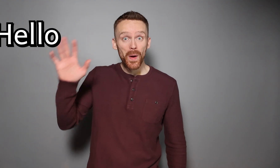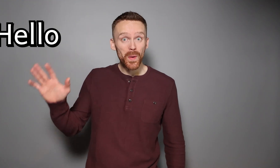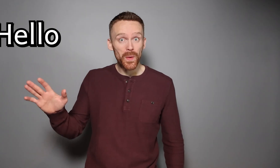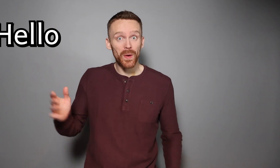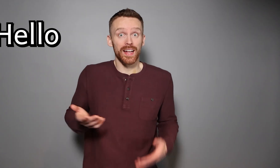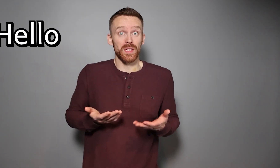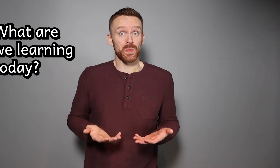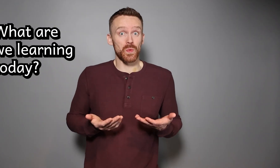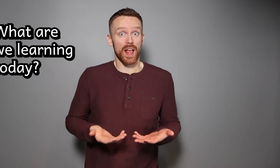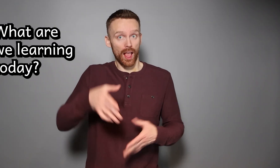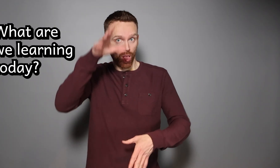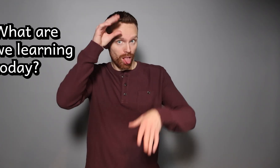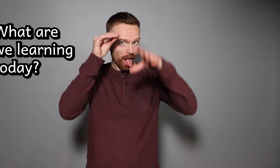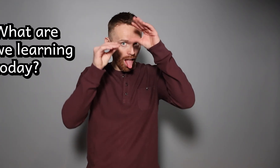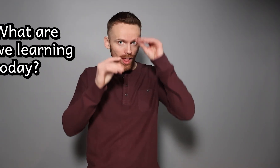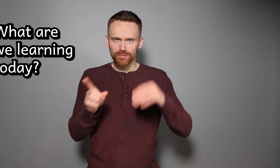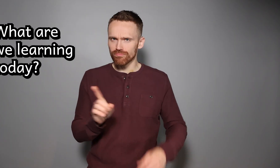Hello! What are we learning today?